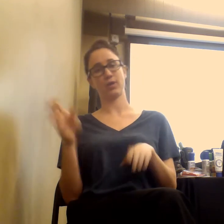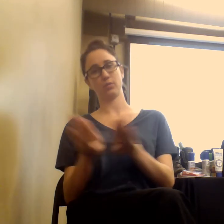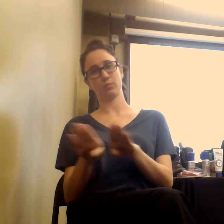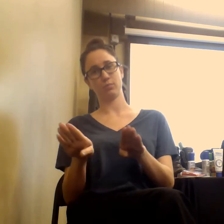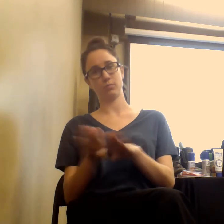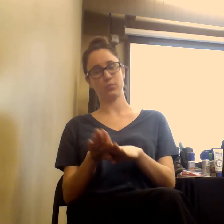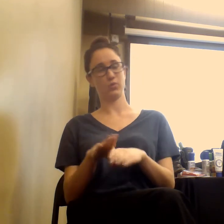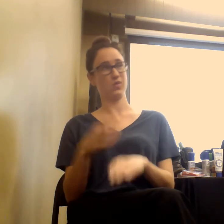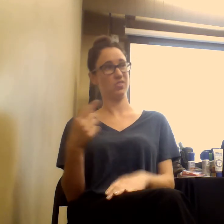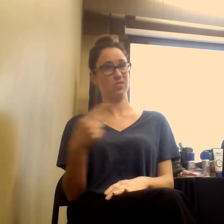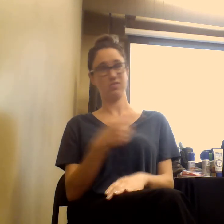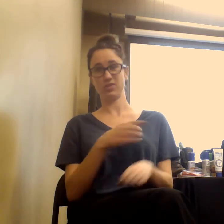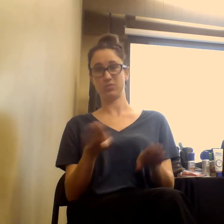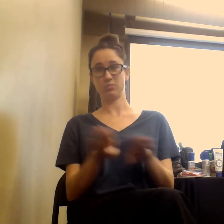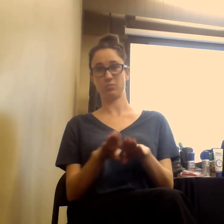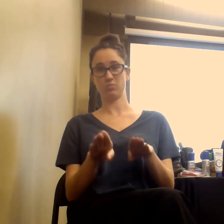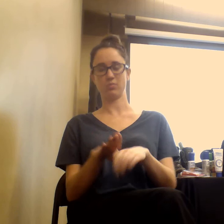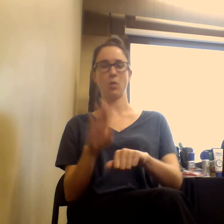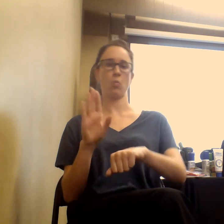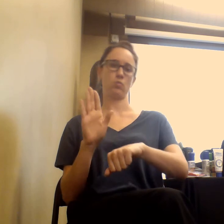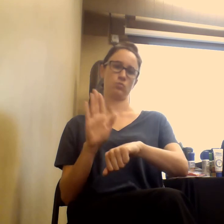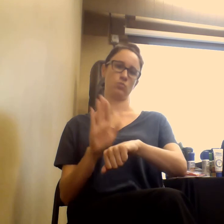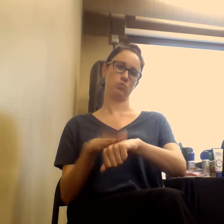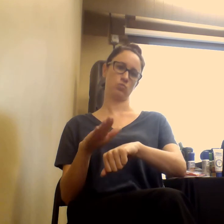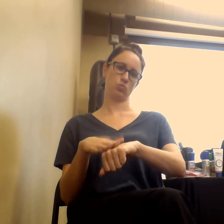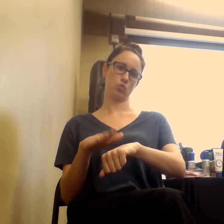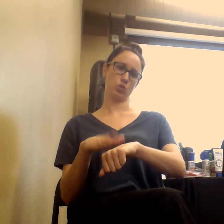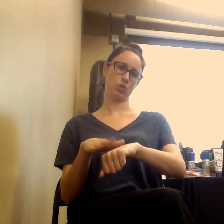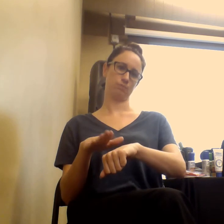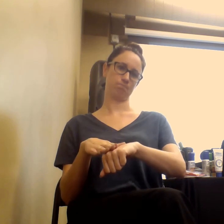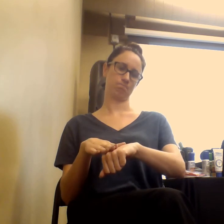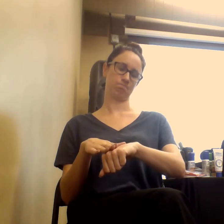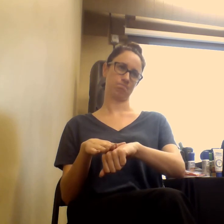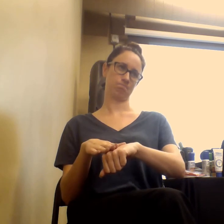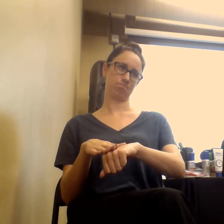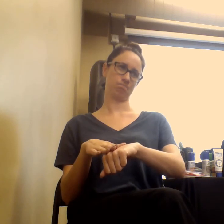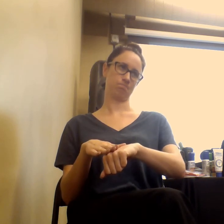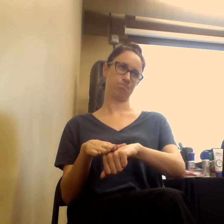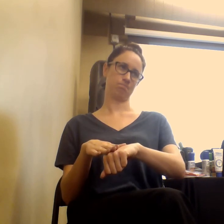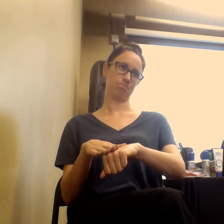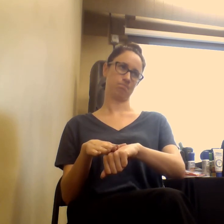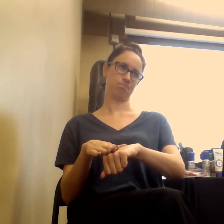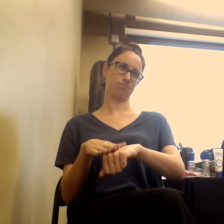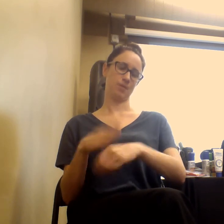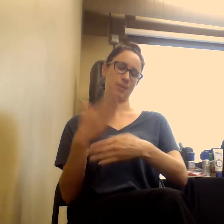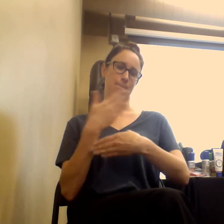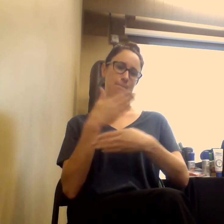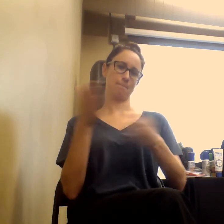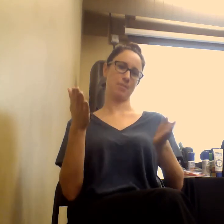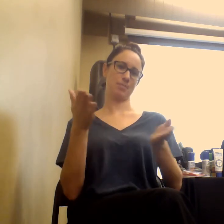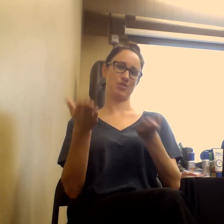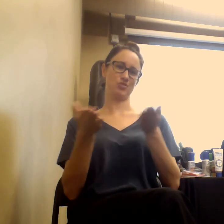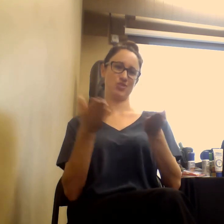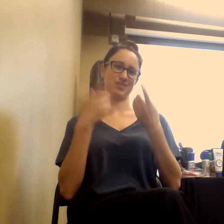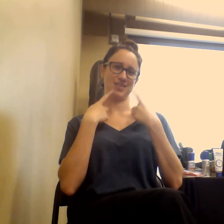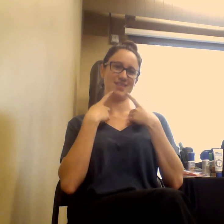warning, okay, this is my PSA for today, my public service announcement. Do not, under